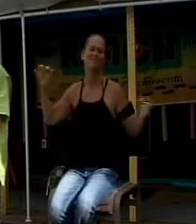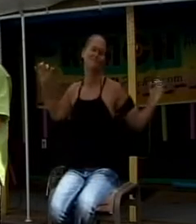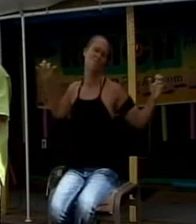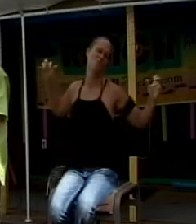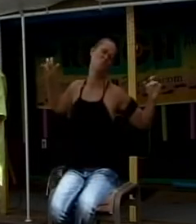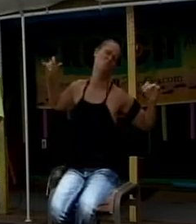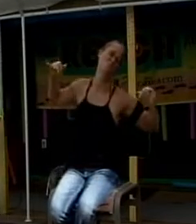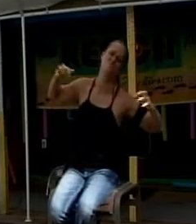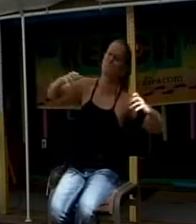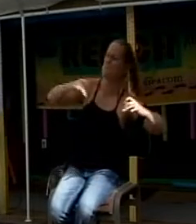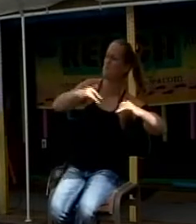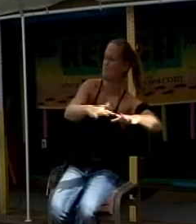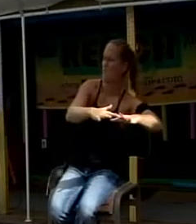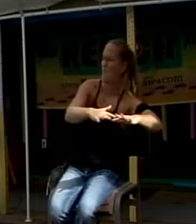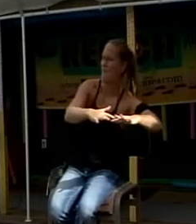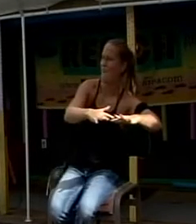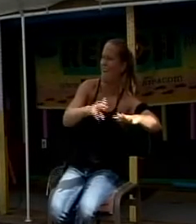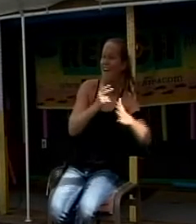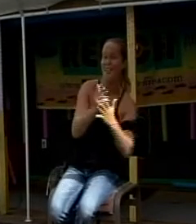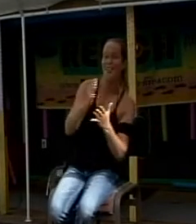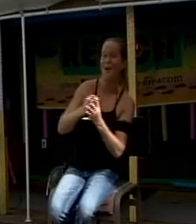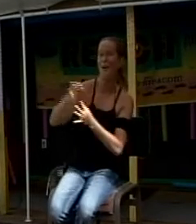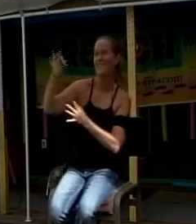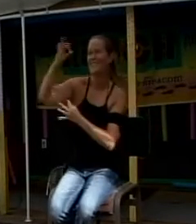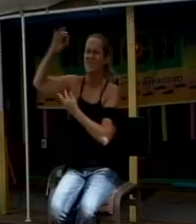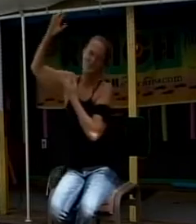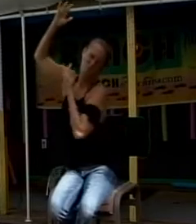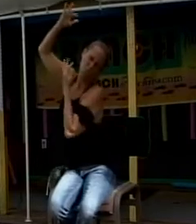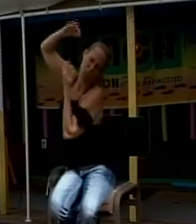brought this about. Being willing,